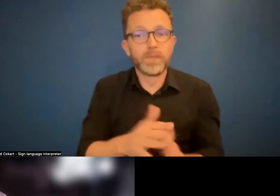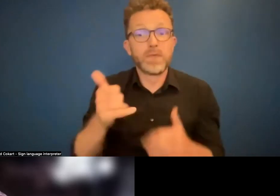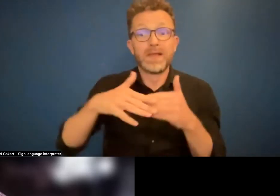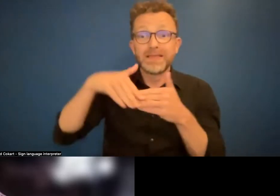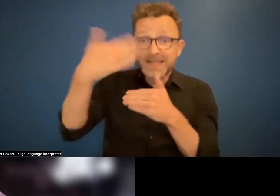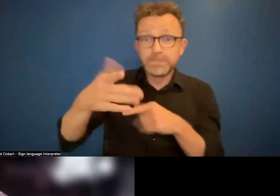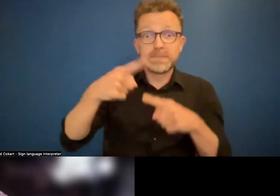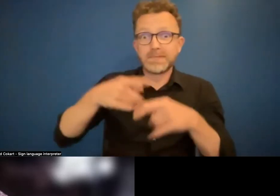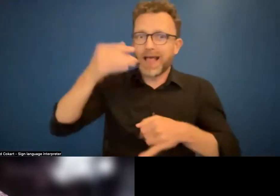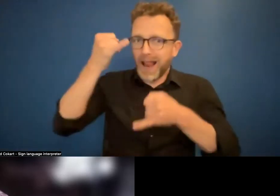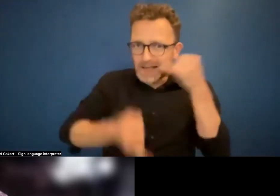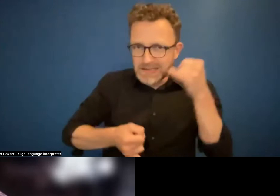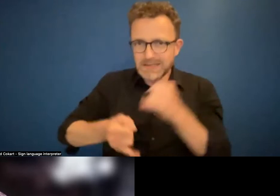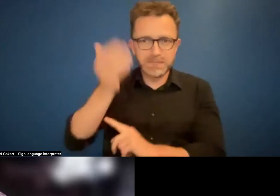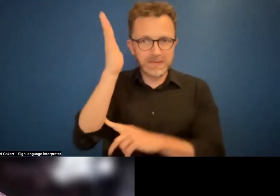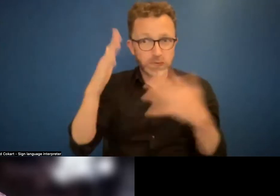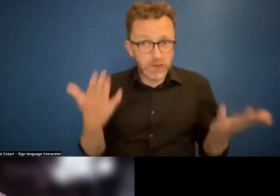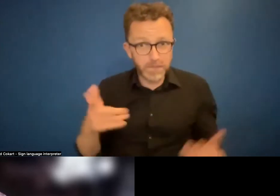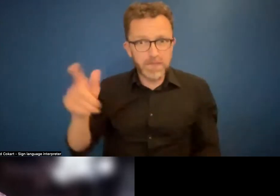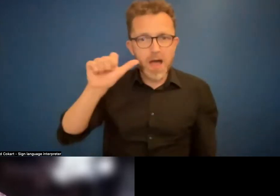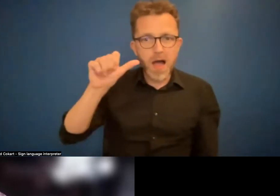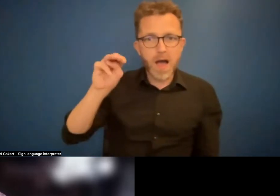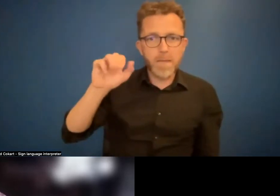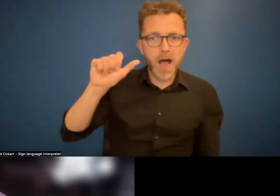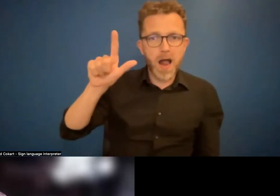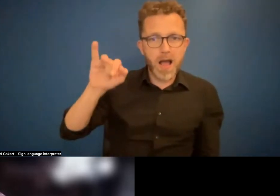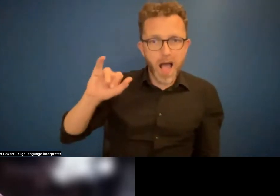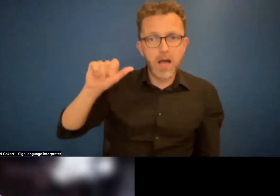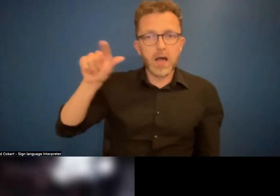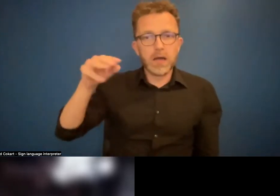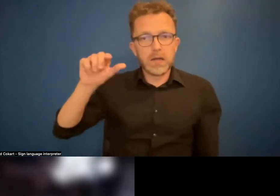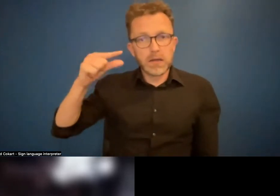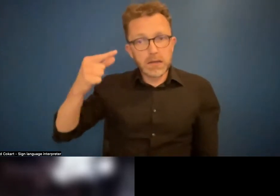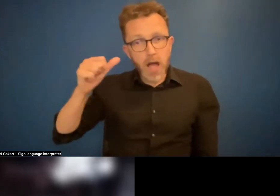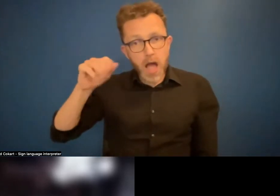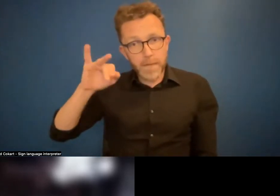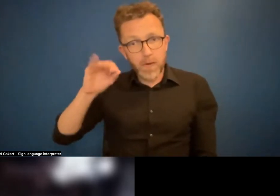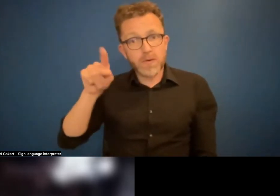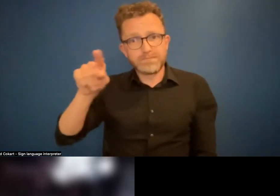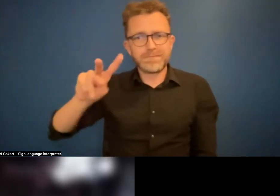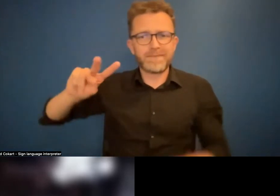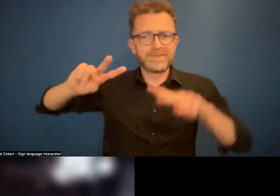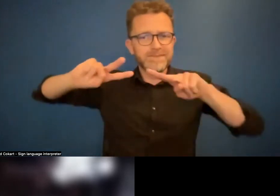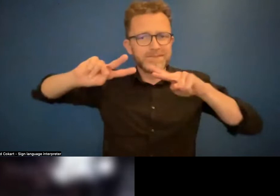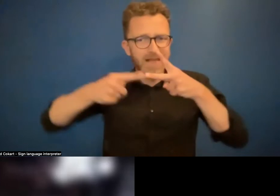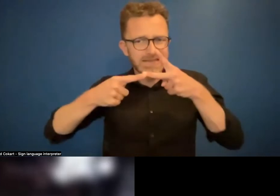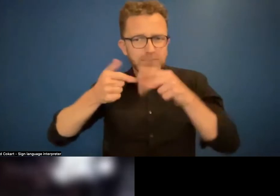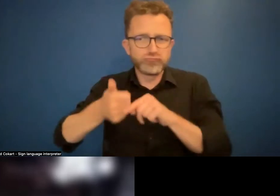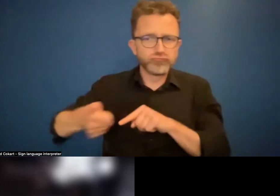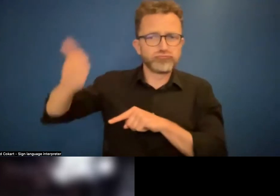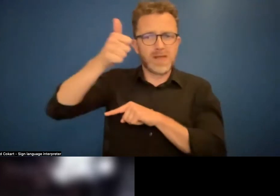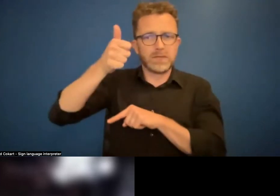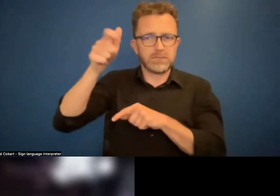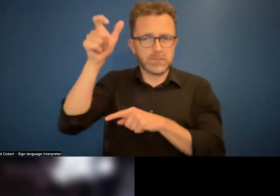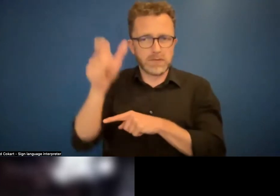that. You'll talk about the draft of the guidelines and the committee, which the committee is working on and has